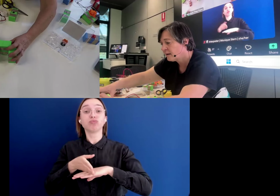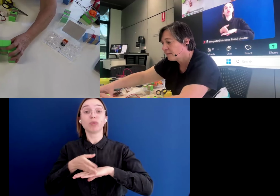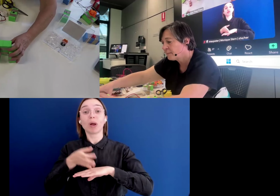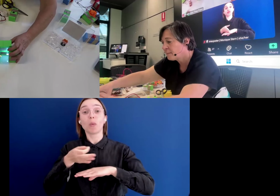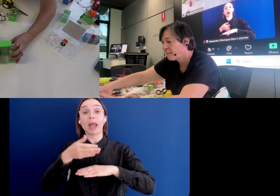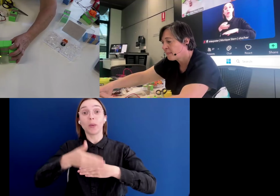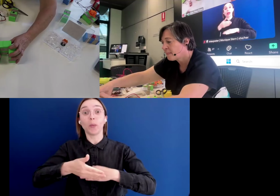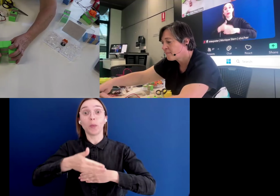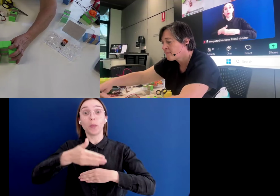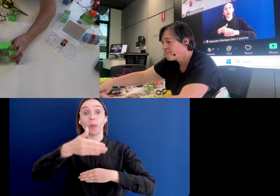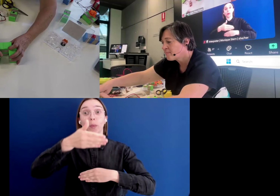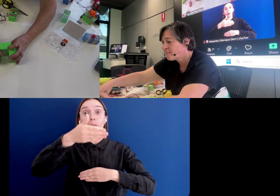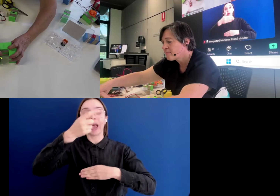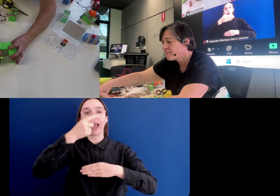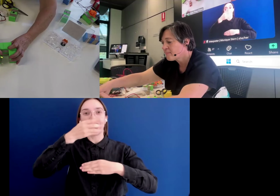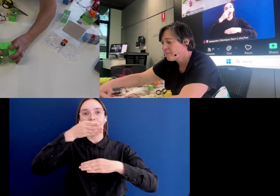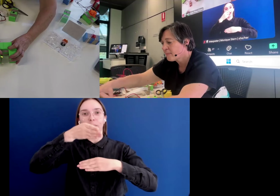Right.